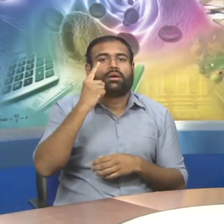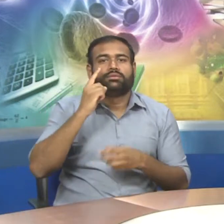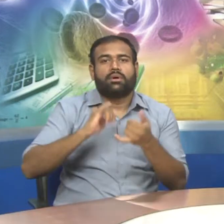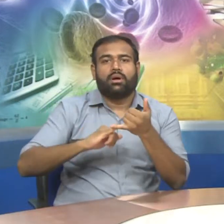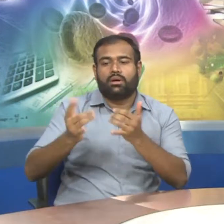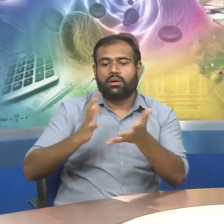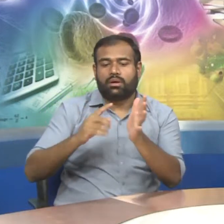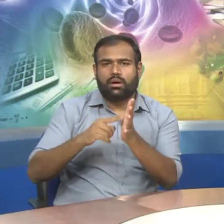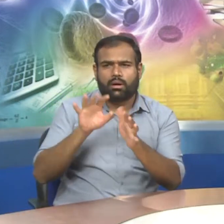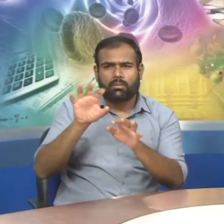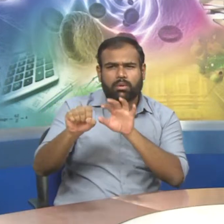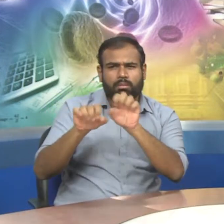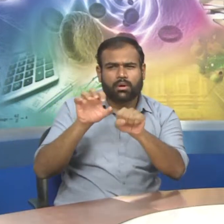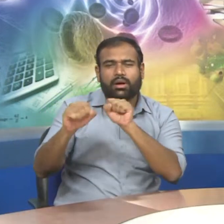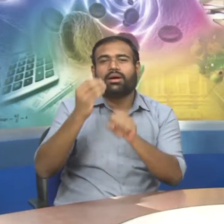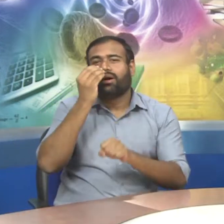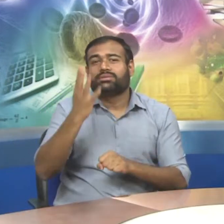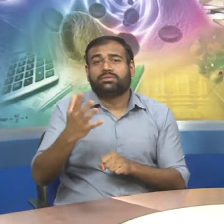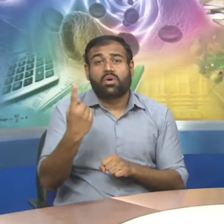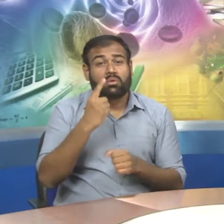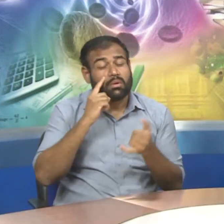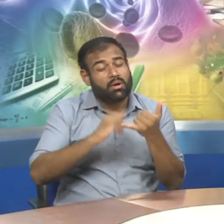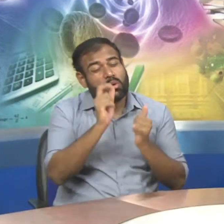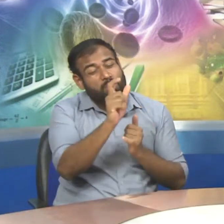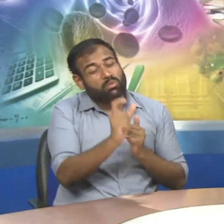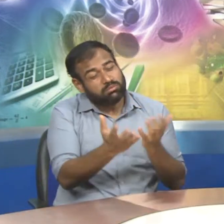things. Only then you can easily